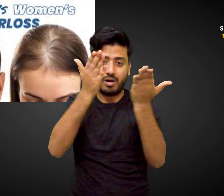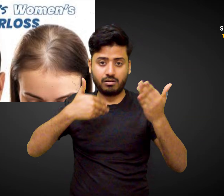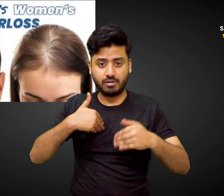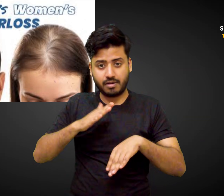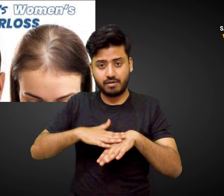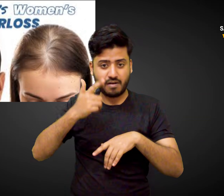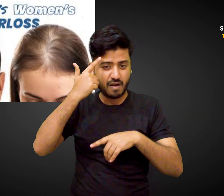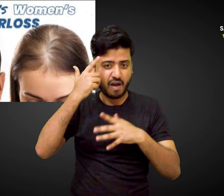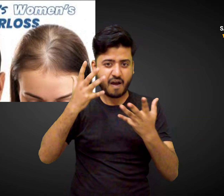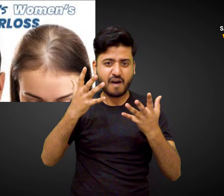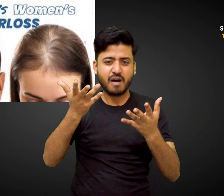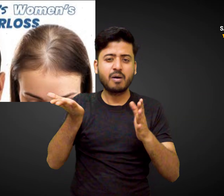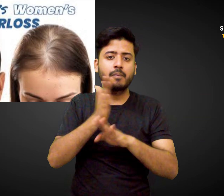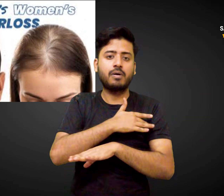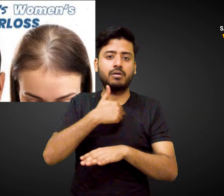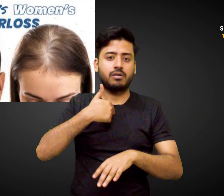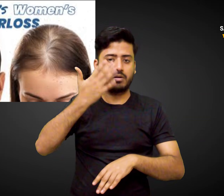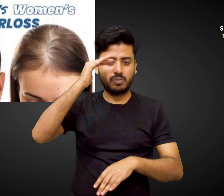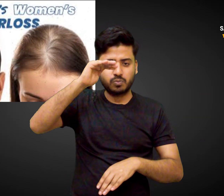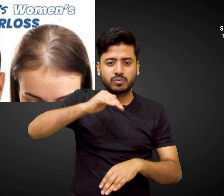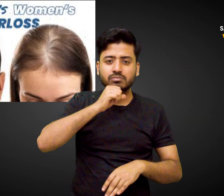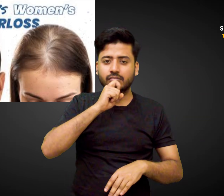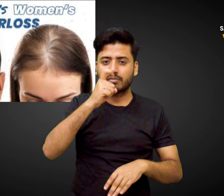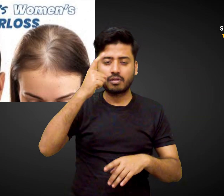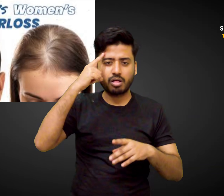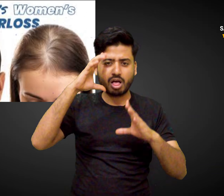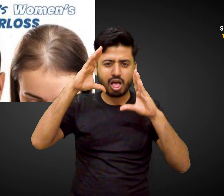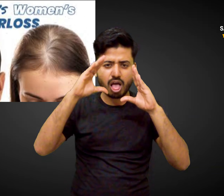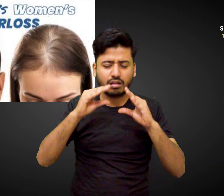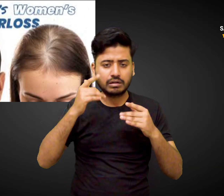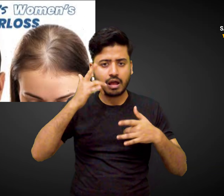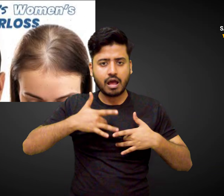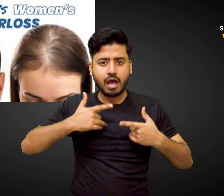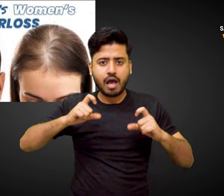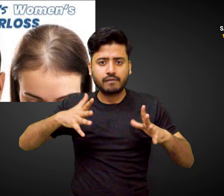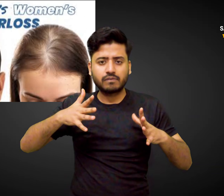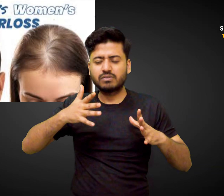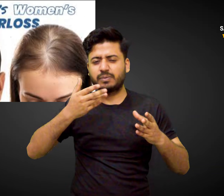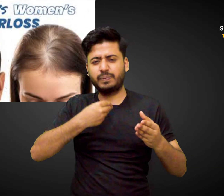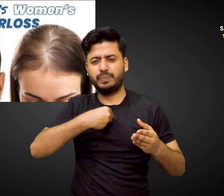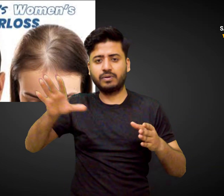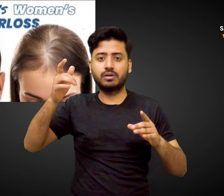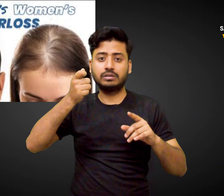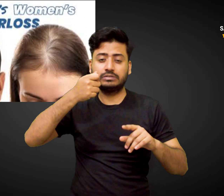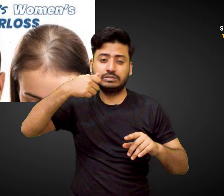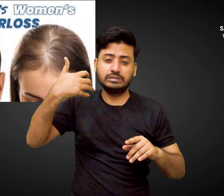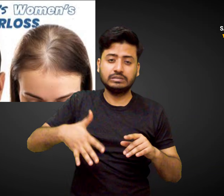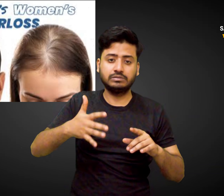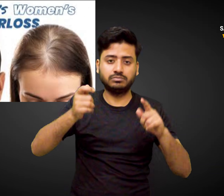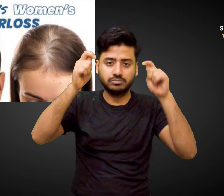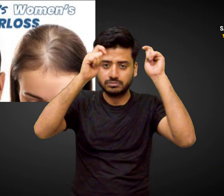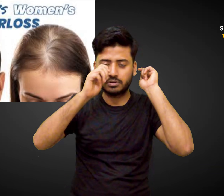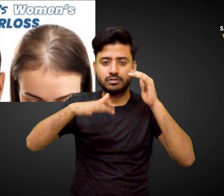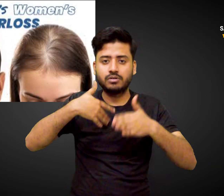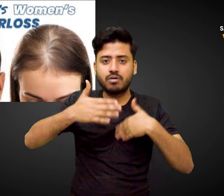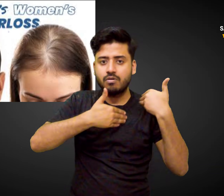caps that are too tight, as they can cause traction alopecia by putting constant pressure on hair follicles. The cap should not